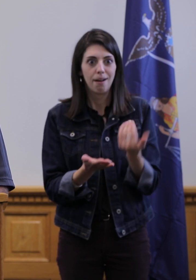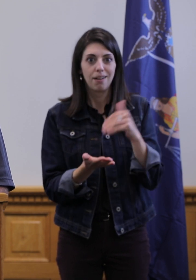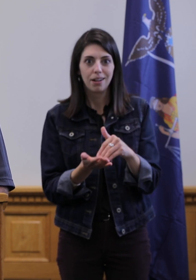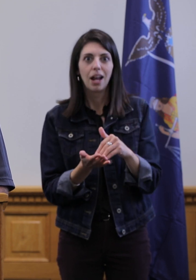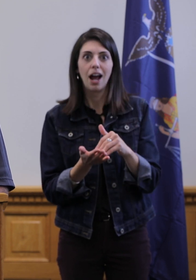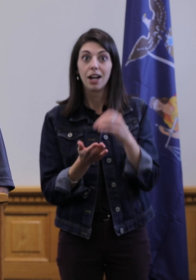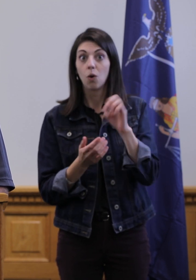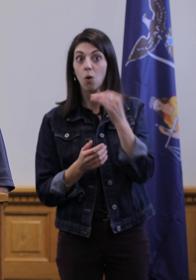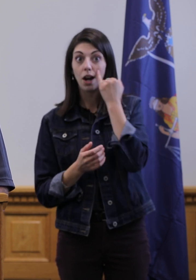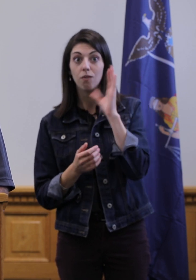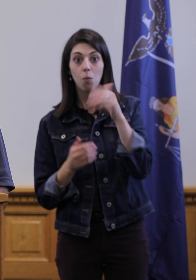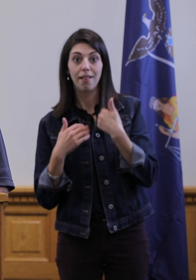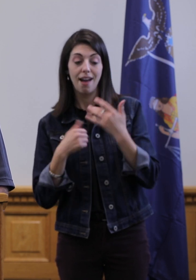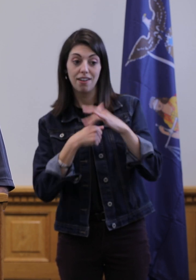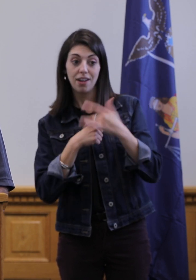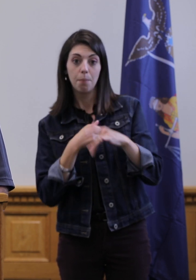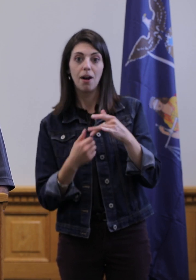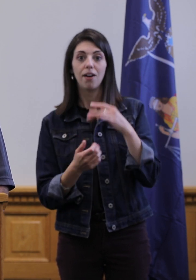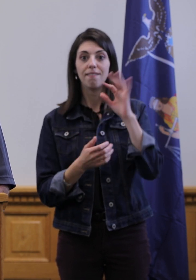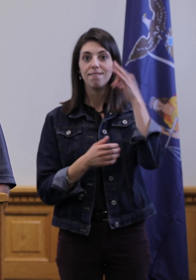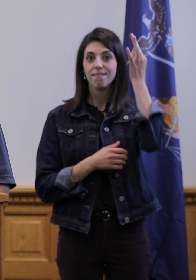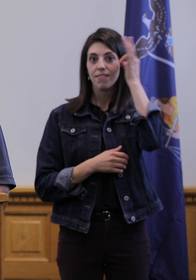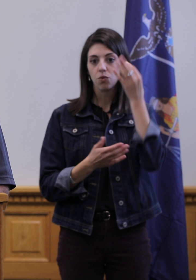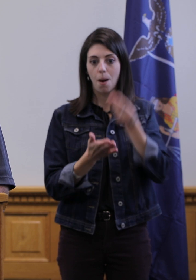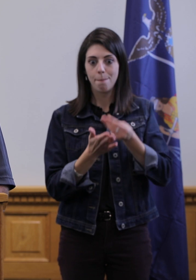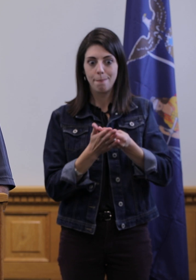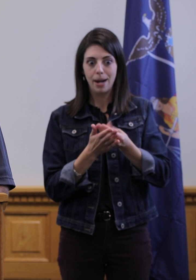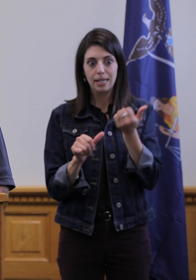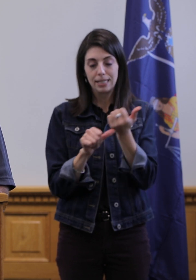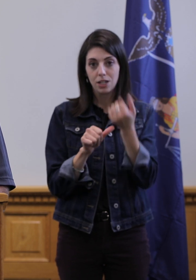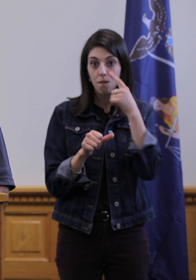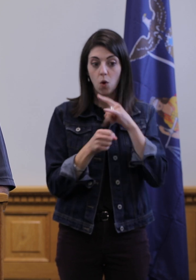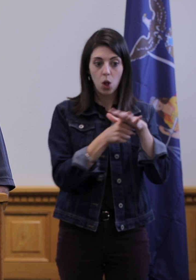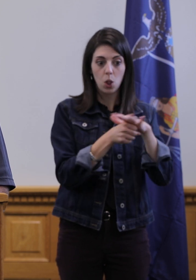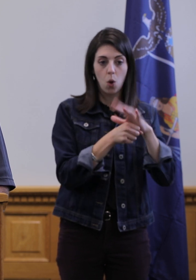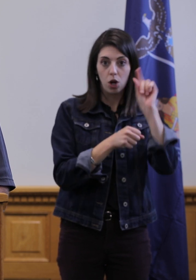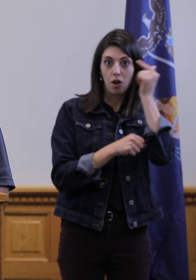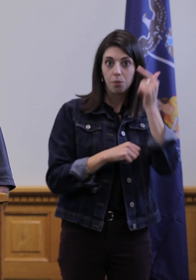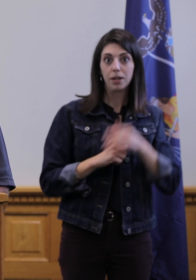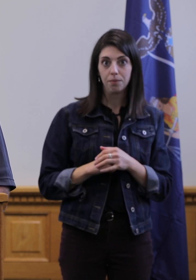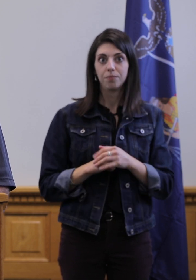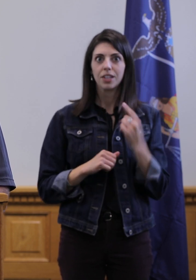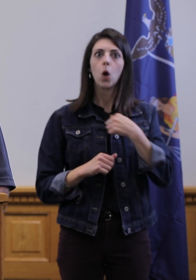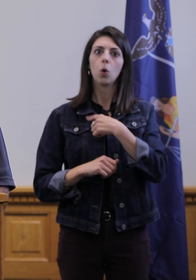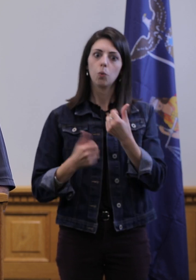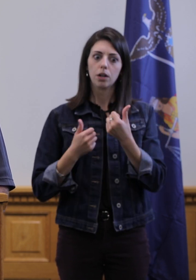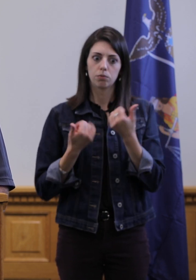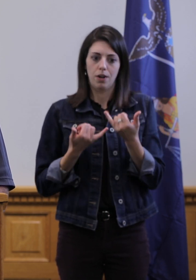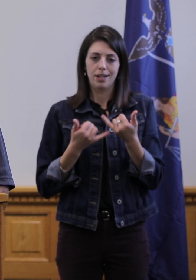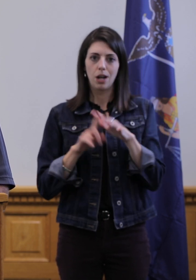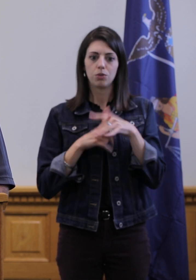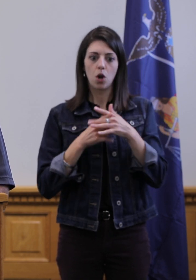there will be any federal assistance for local governments. Our department heads are in the process of developing their budgets for